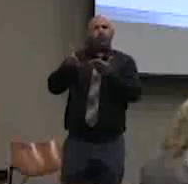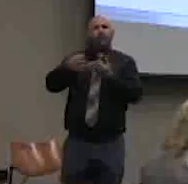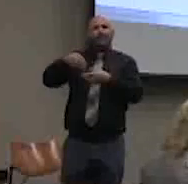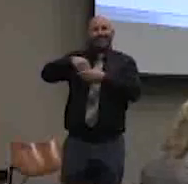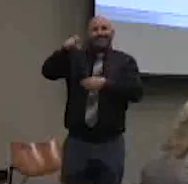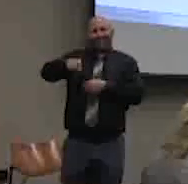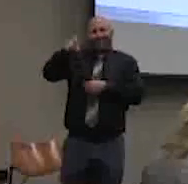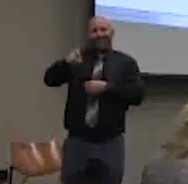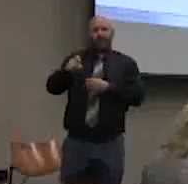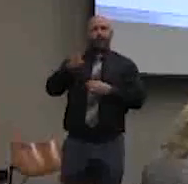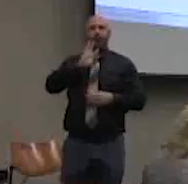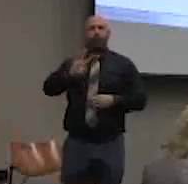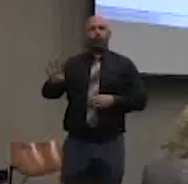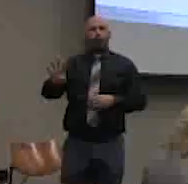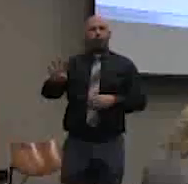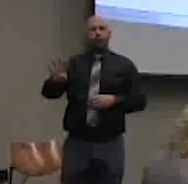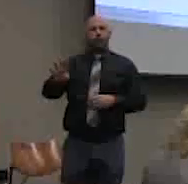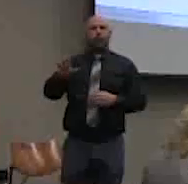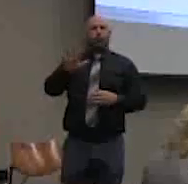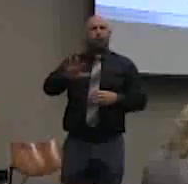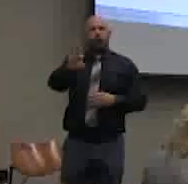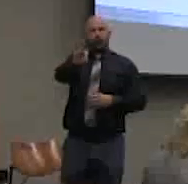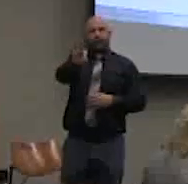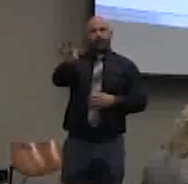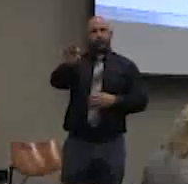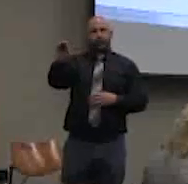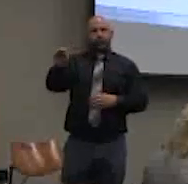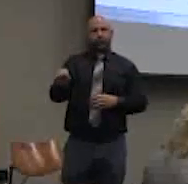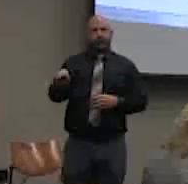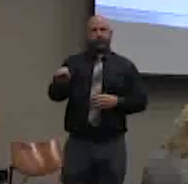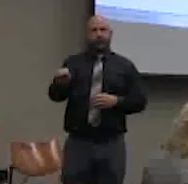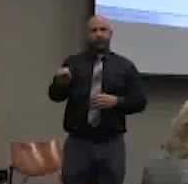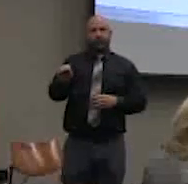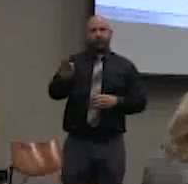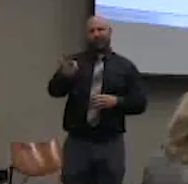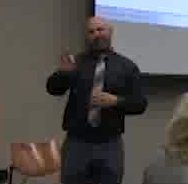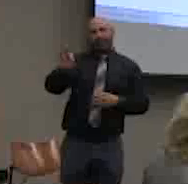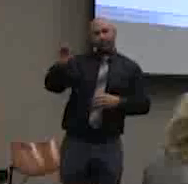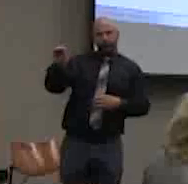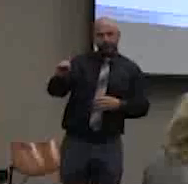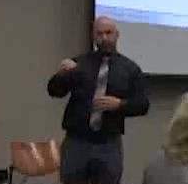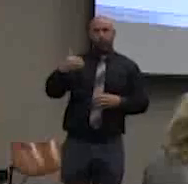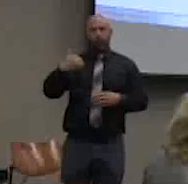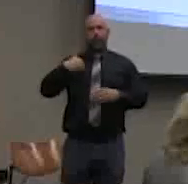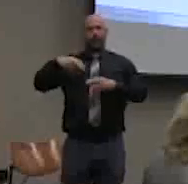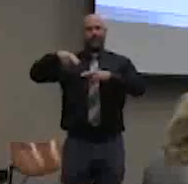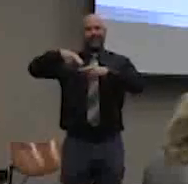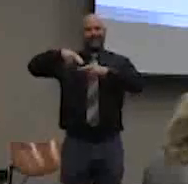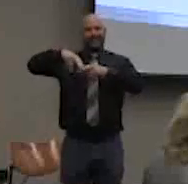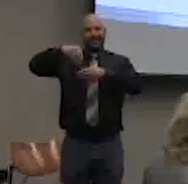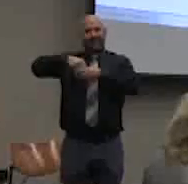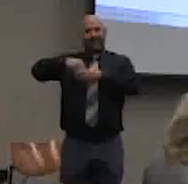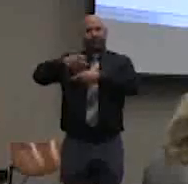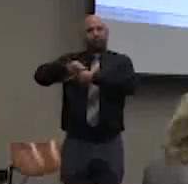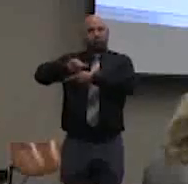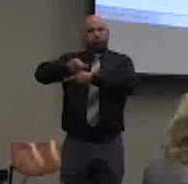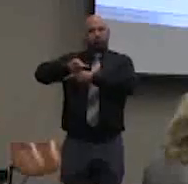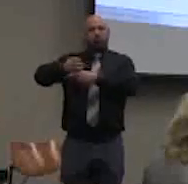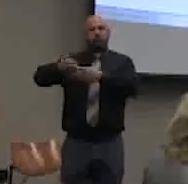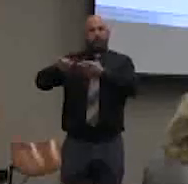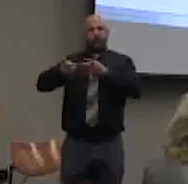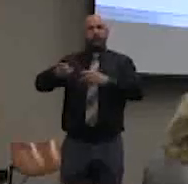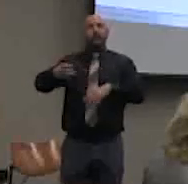in-need four-year-olds who have a seat across the state in a quality setting. For birth to three, as we